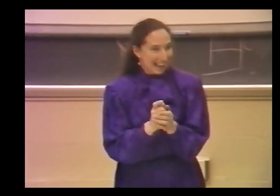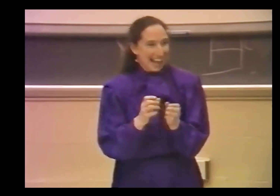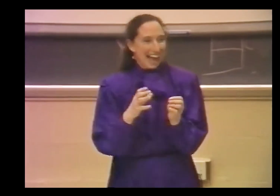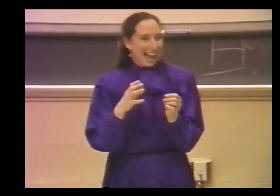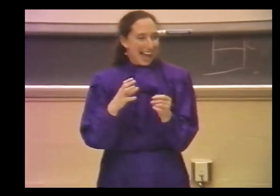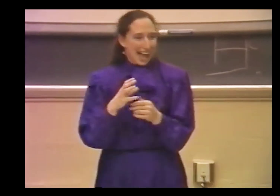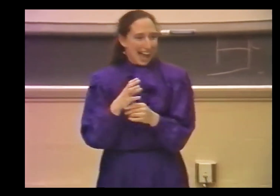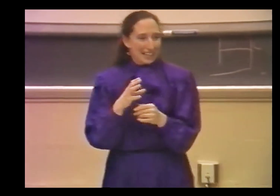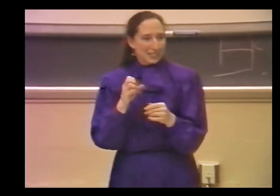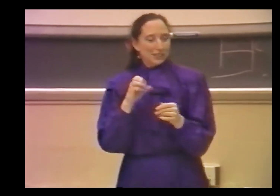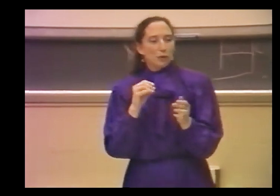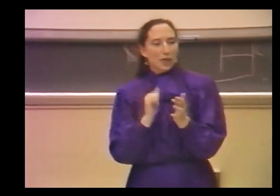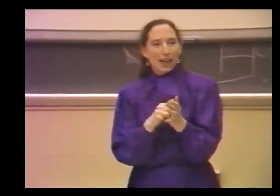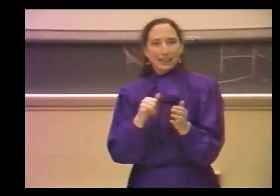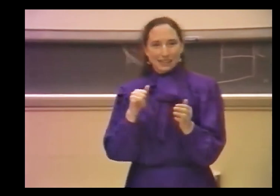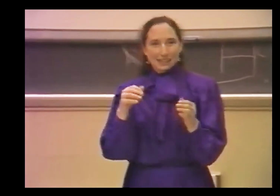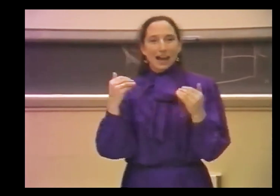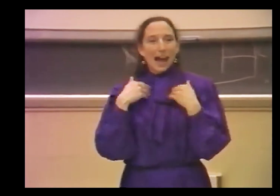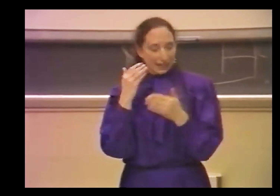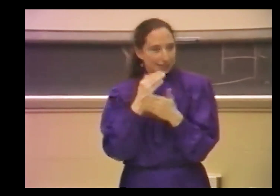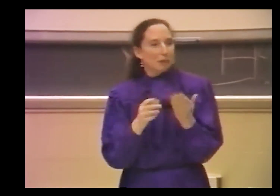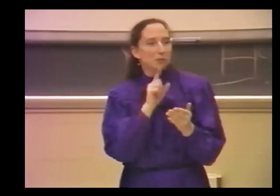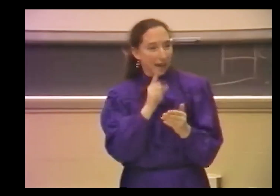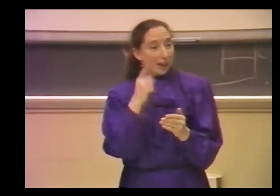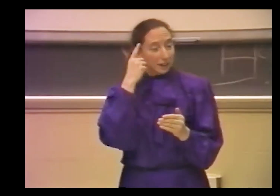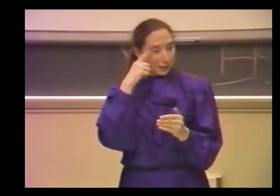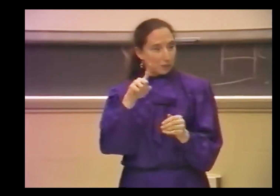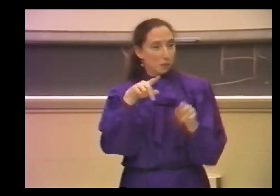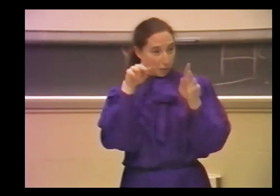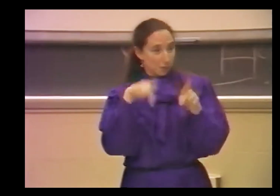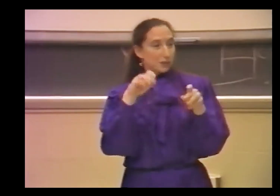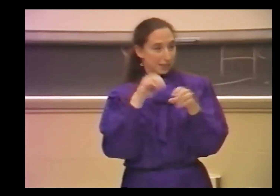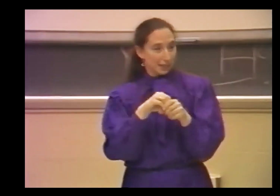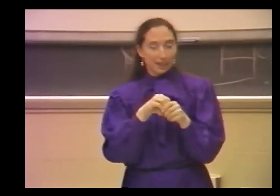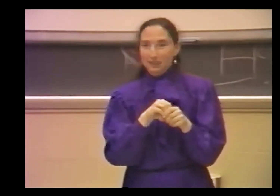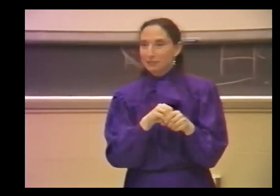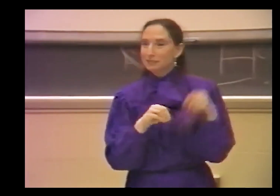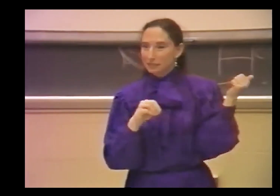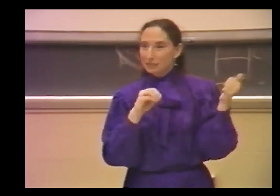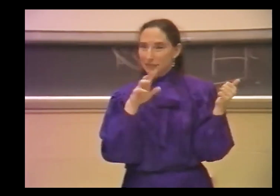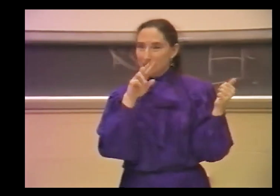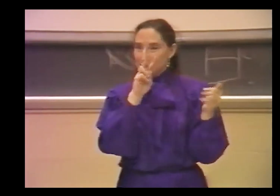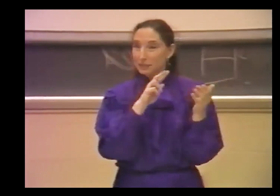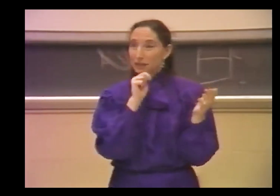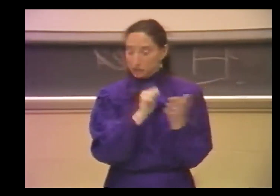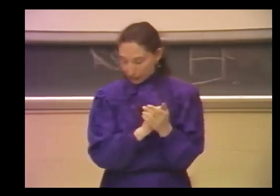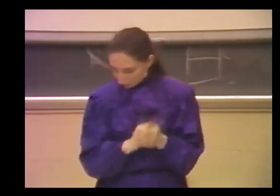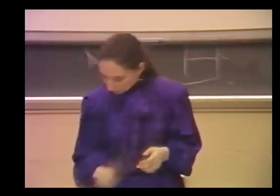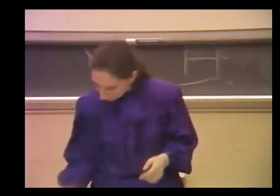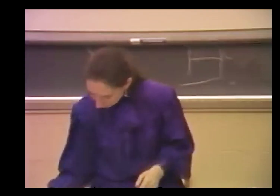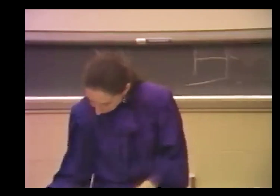so that it had some reality for the person in the videotape.